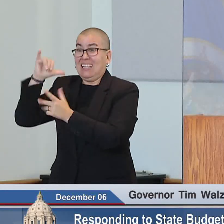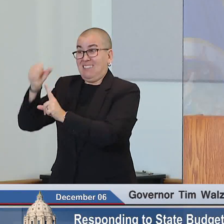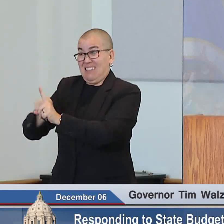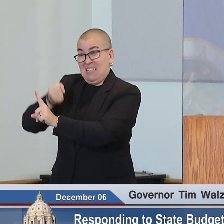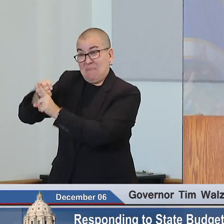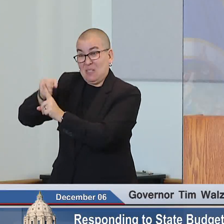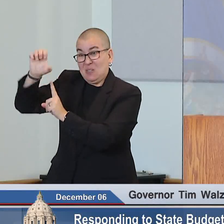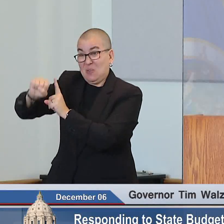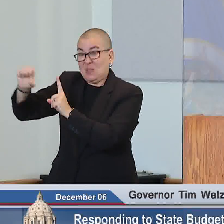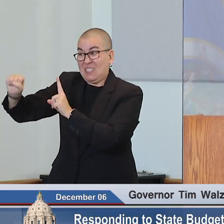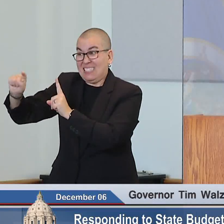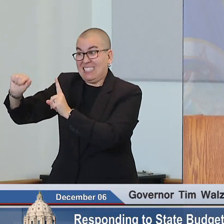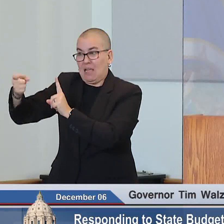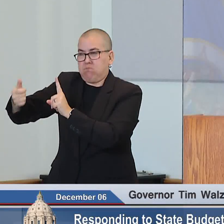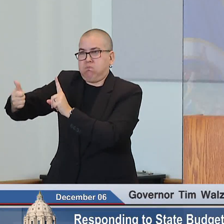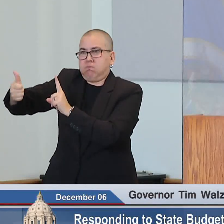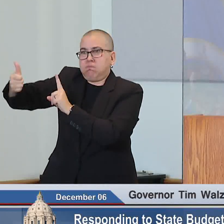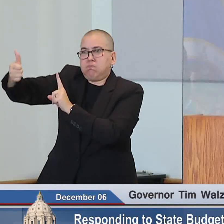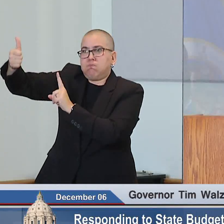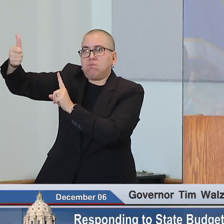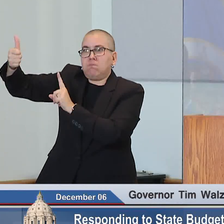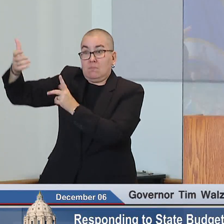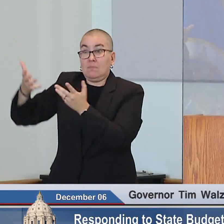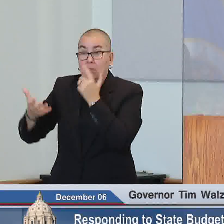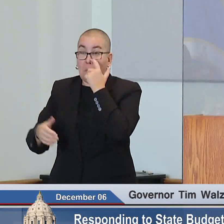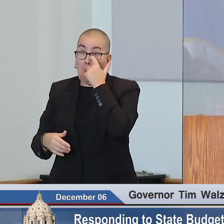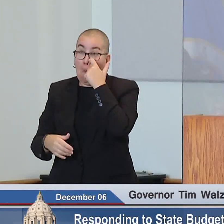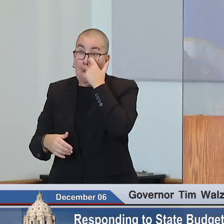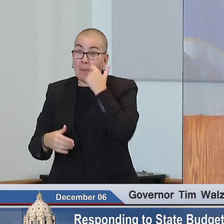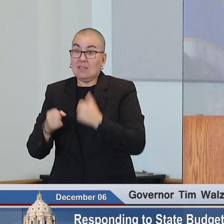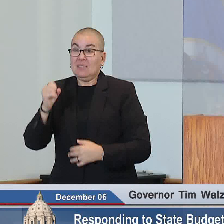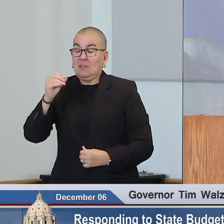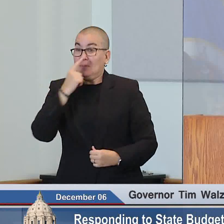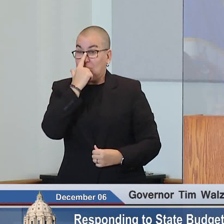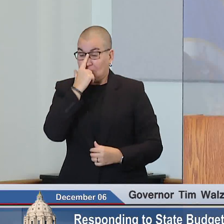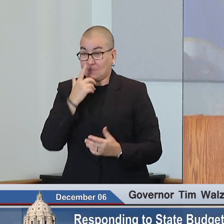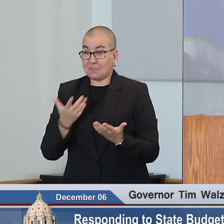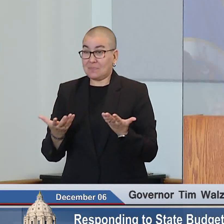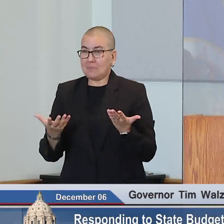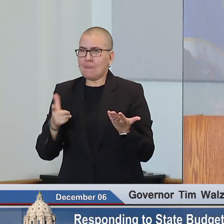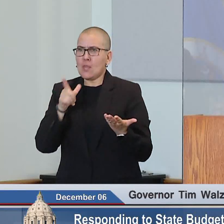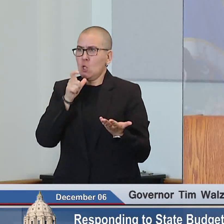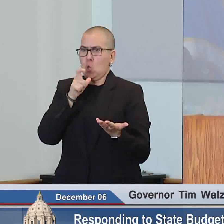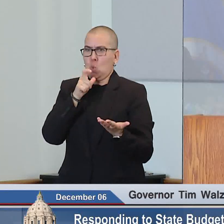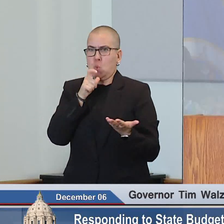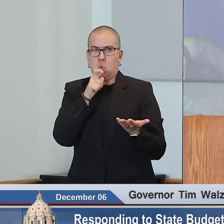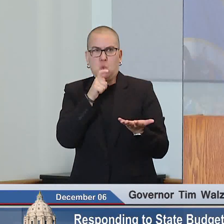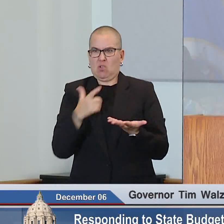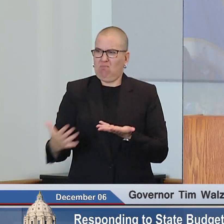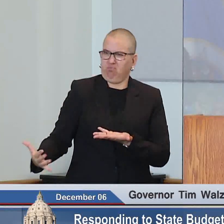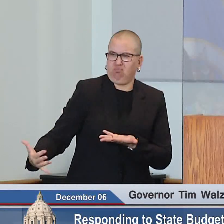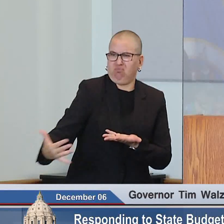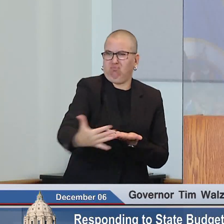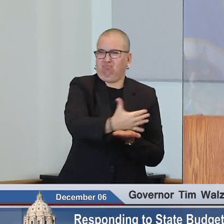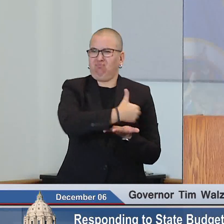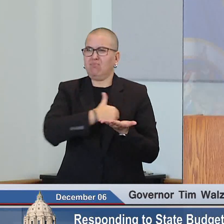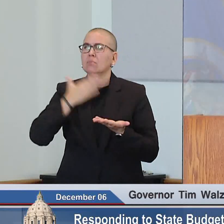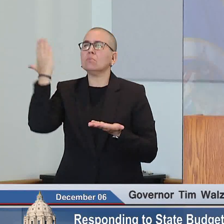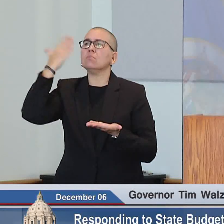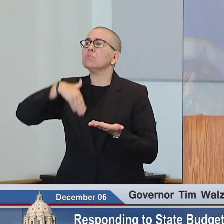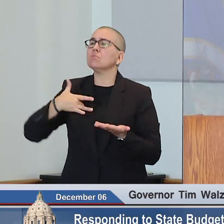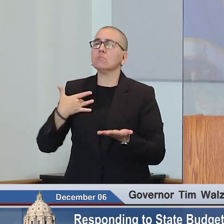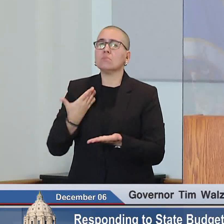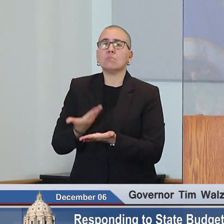is almost unnoticeable to the folks making that much, but it's part of the revenue stream that goes back